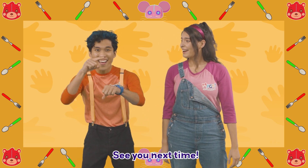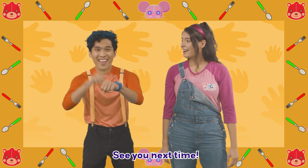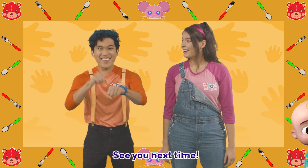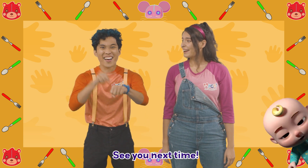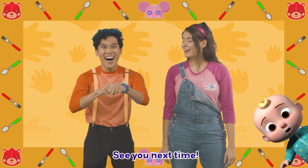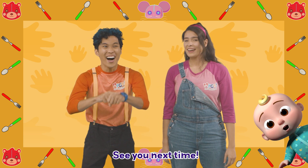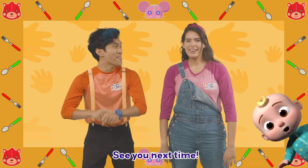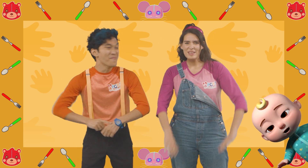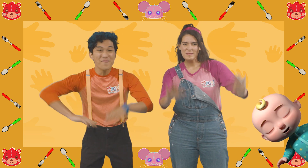time.